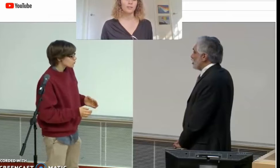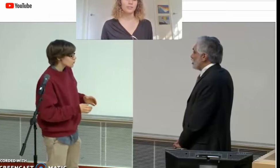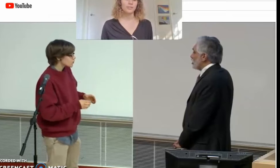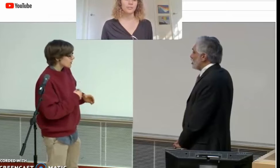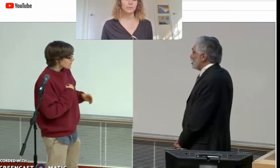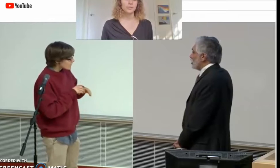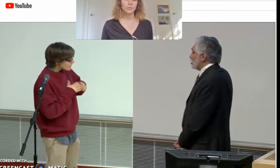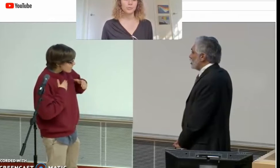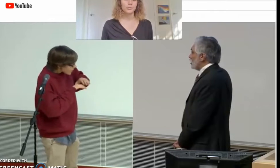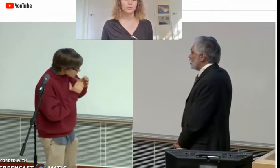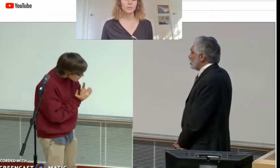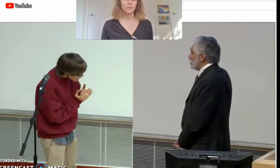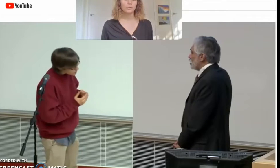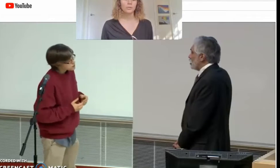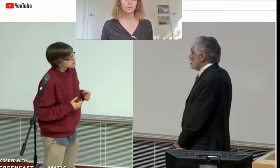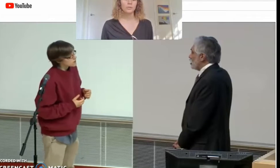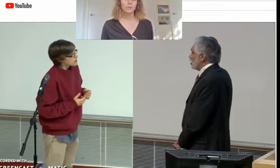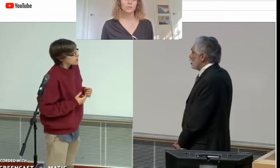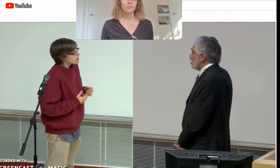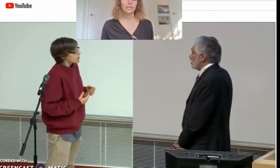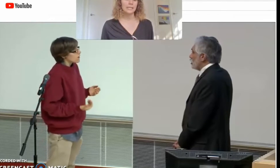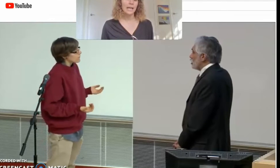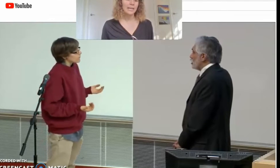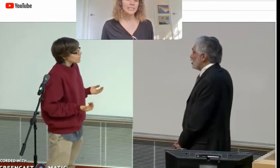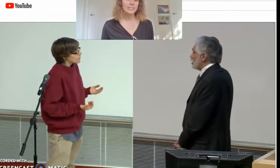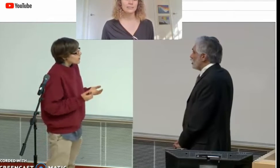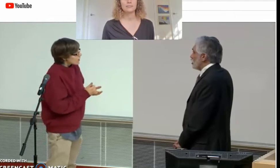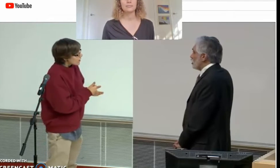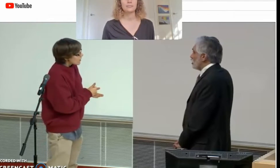other students too, in a class